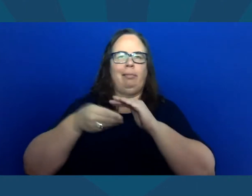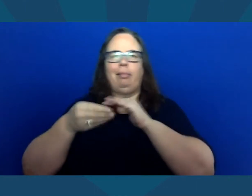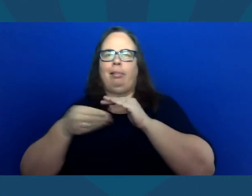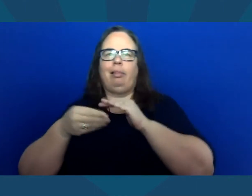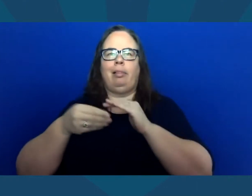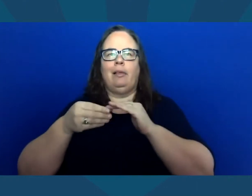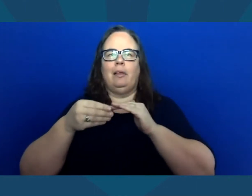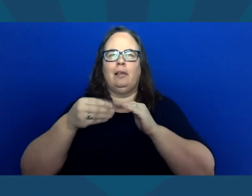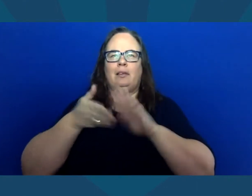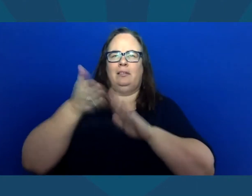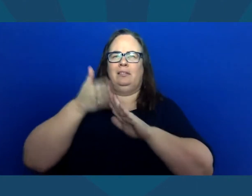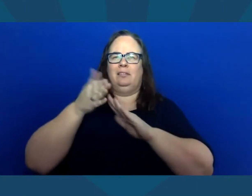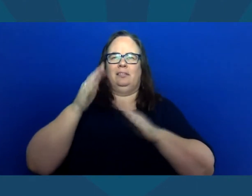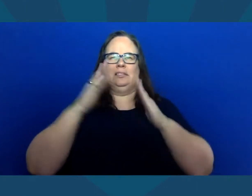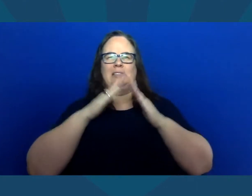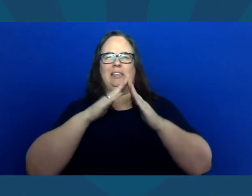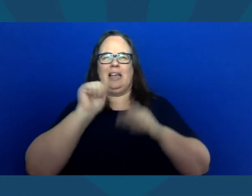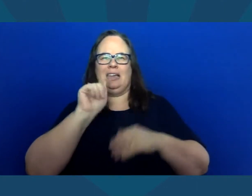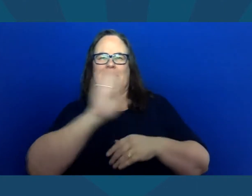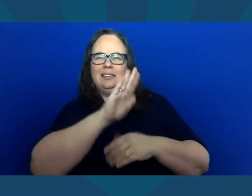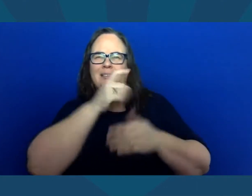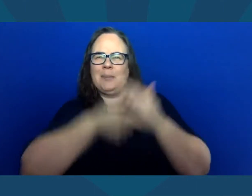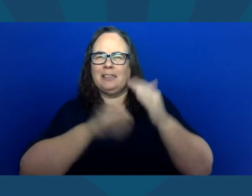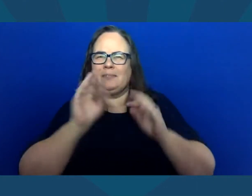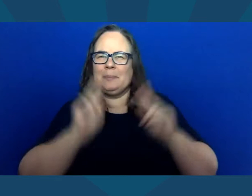the expense of the people who lived there.